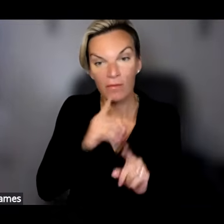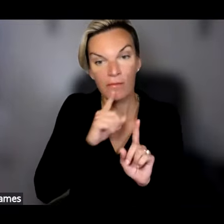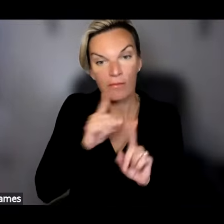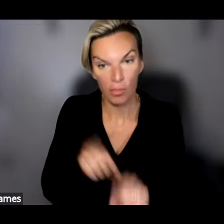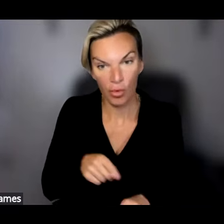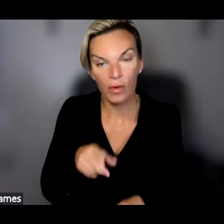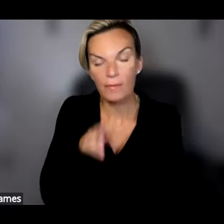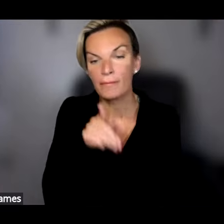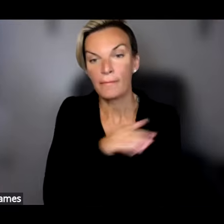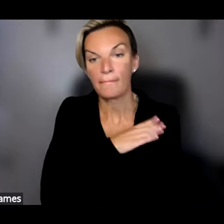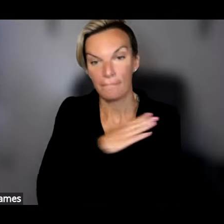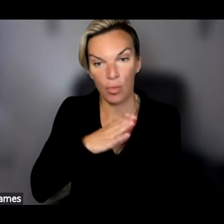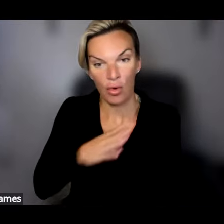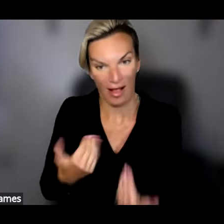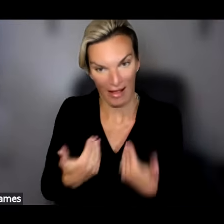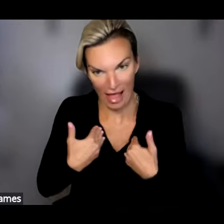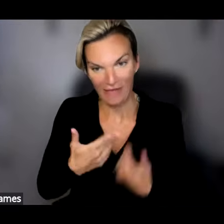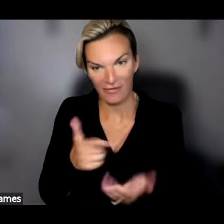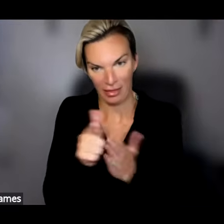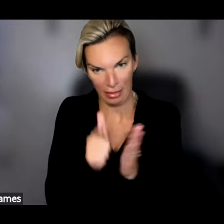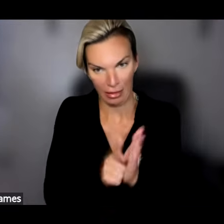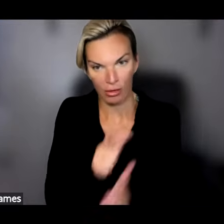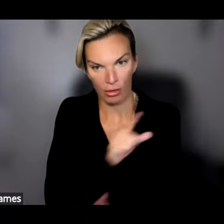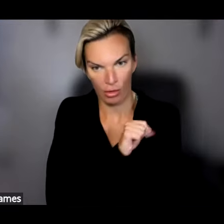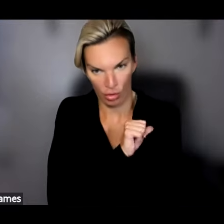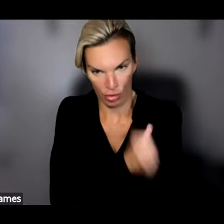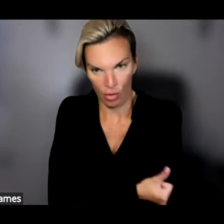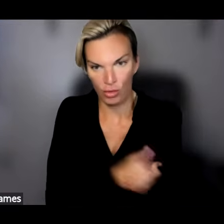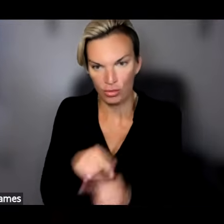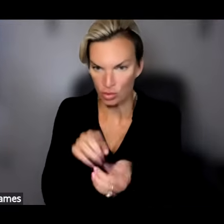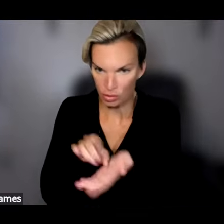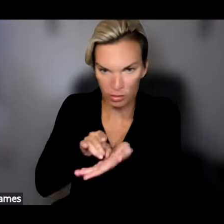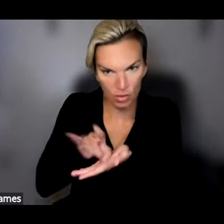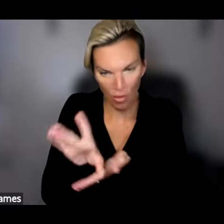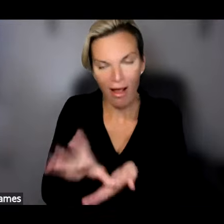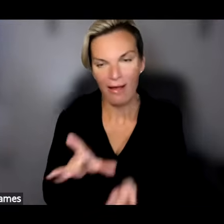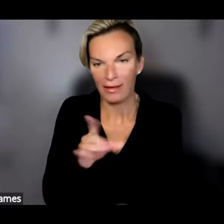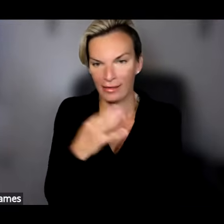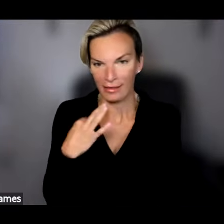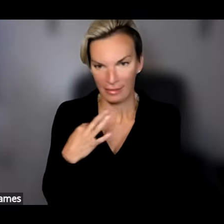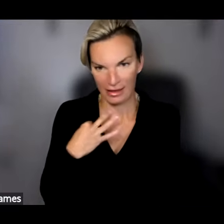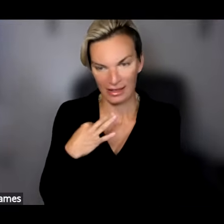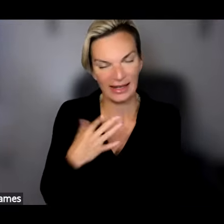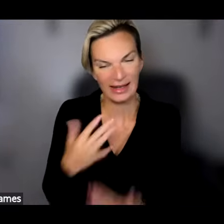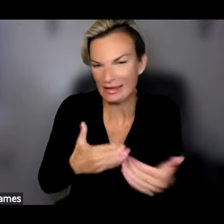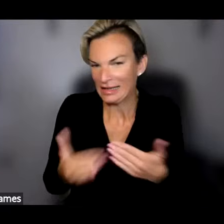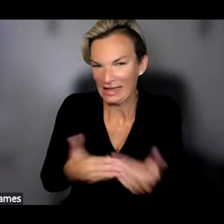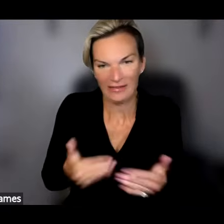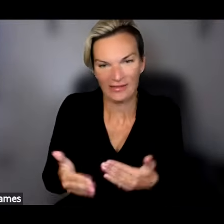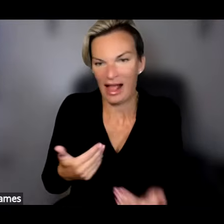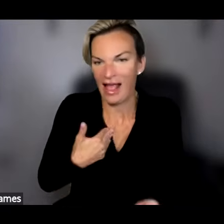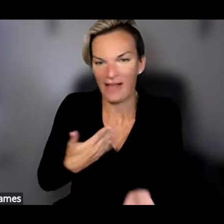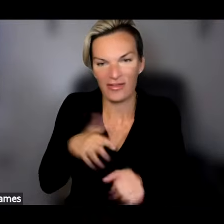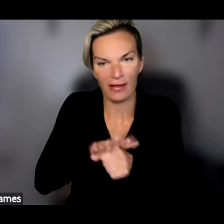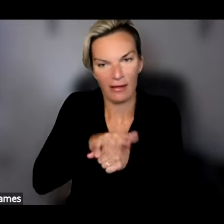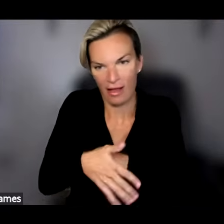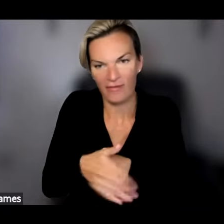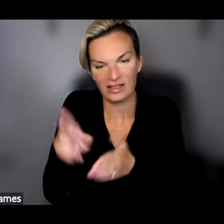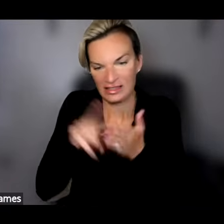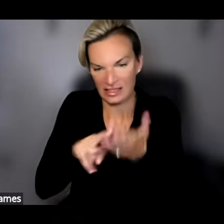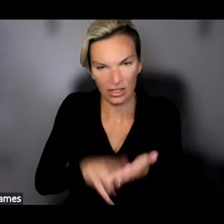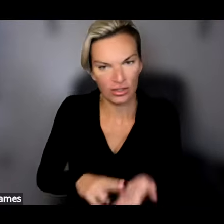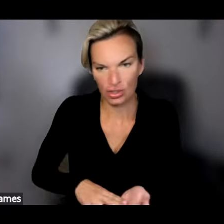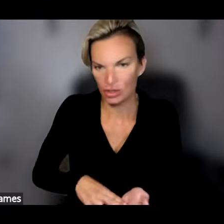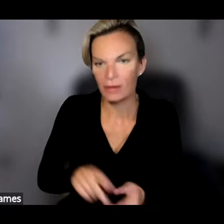the legal authority to disqualify a candidate even if they have enough signatures to otherwise qualify